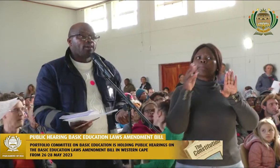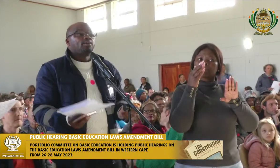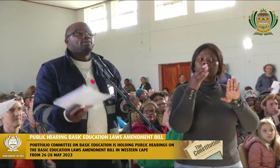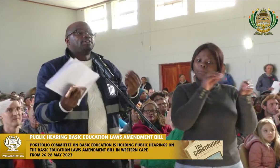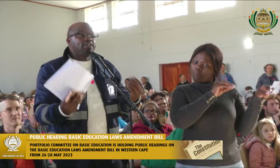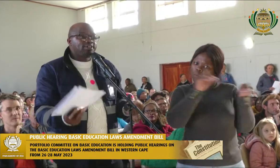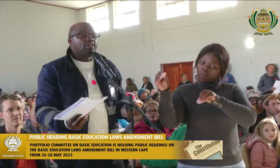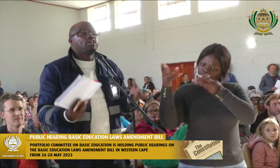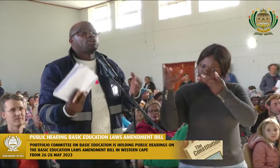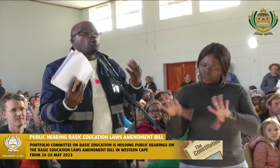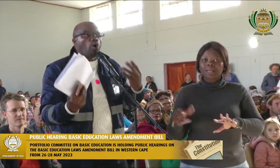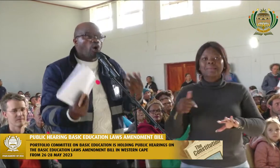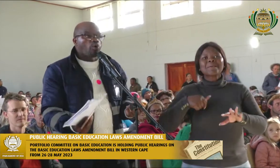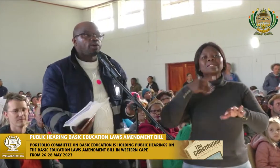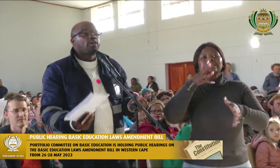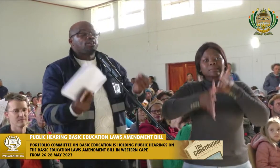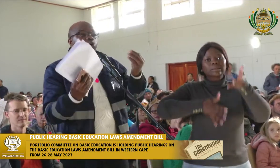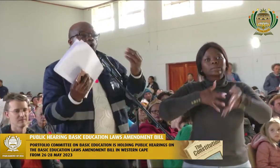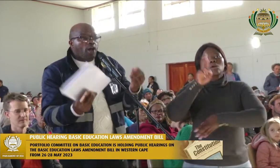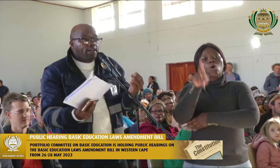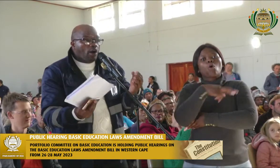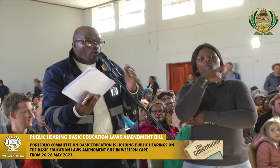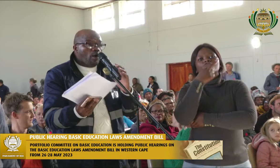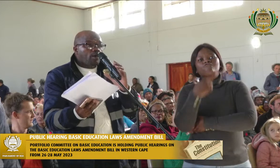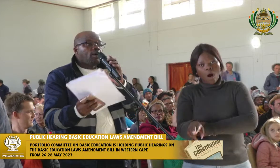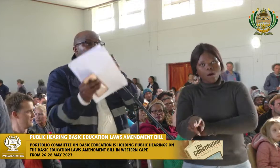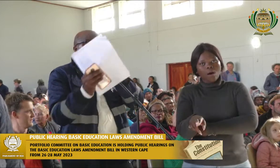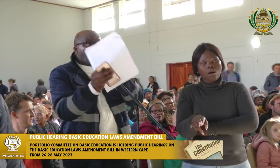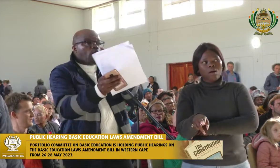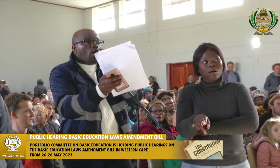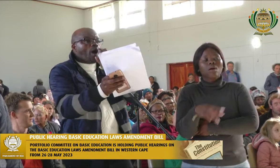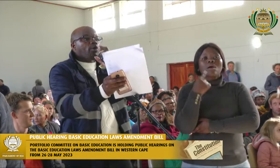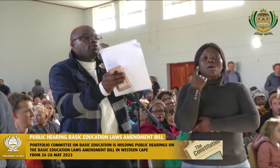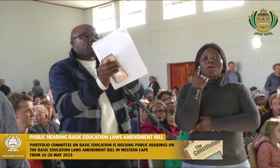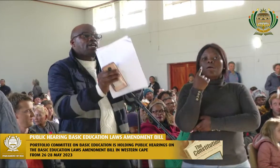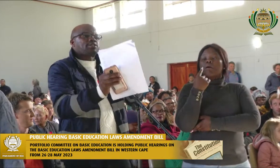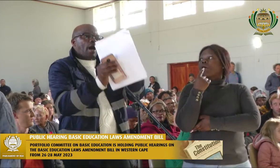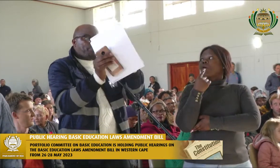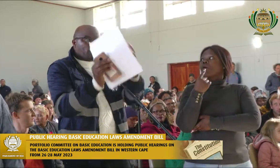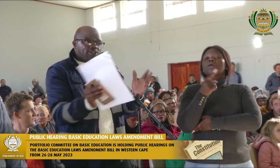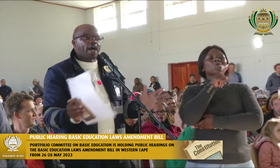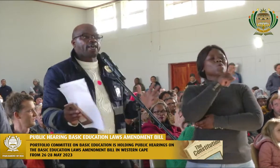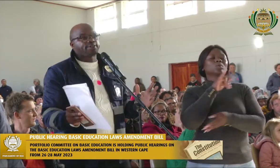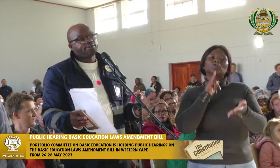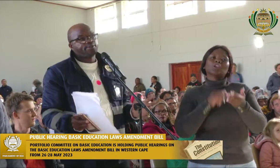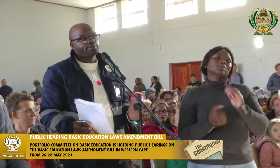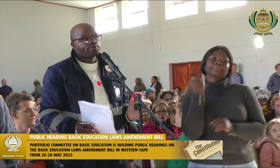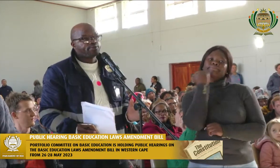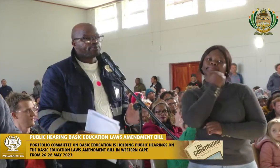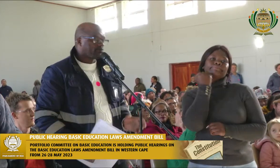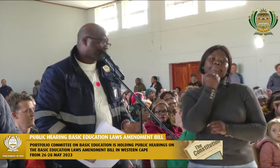Yasuswa. Did it wrong? It's only over. It's fine. Thank you.